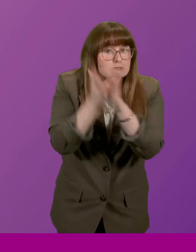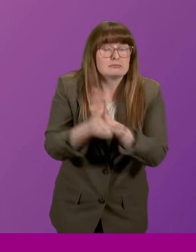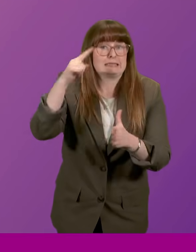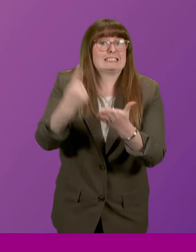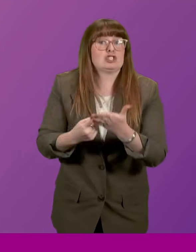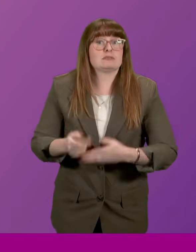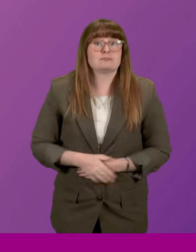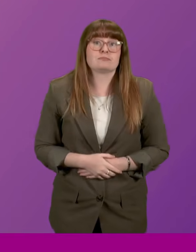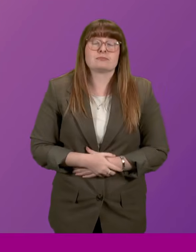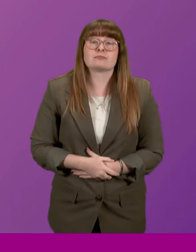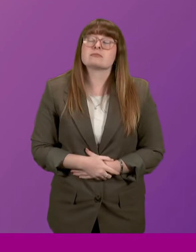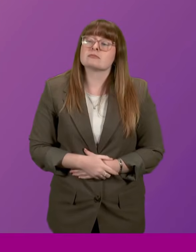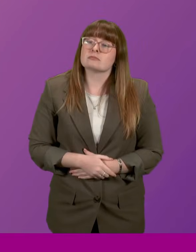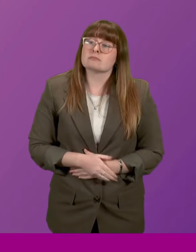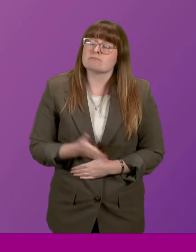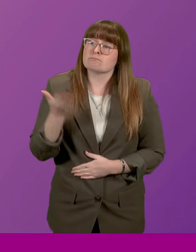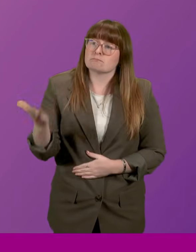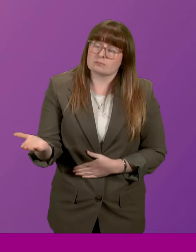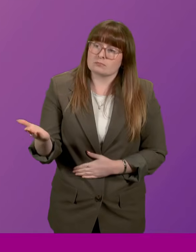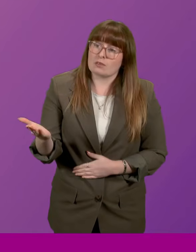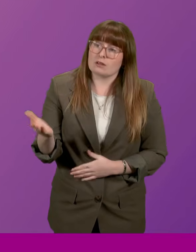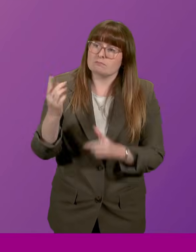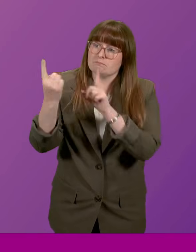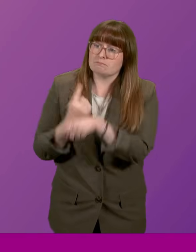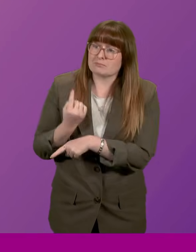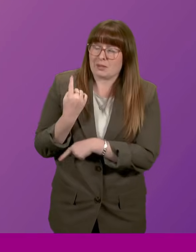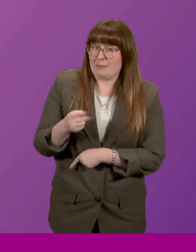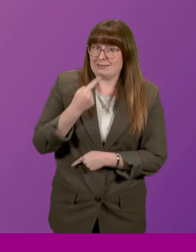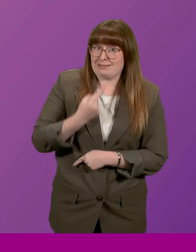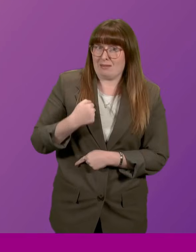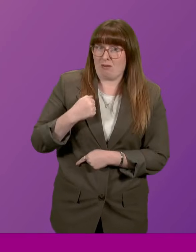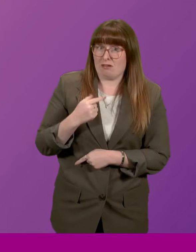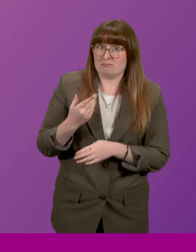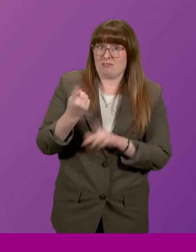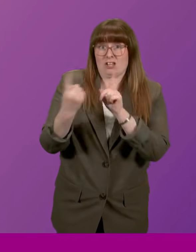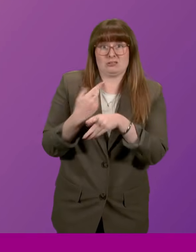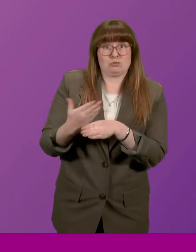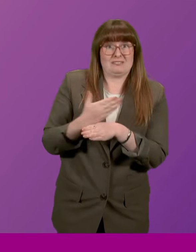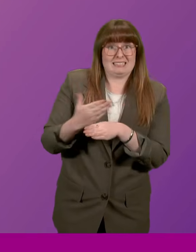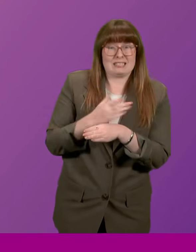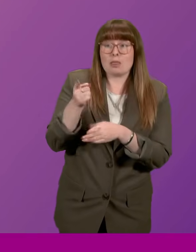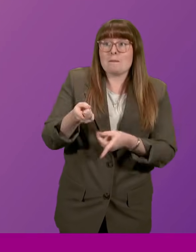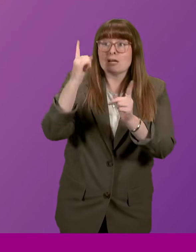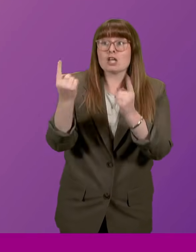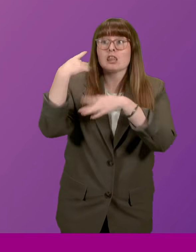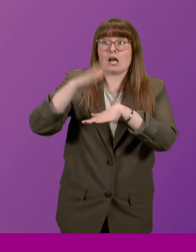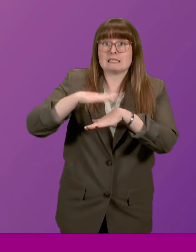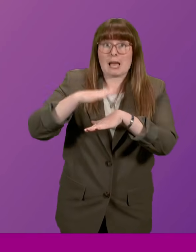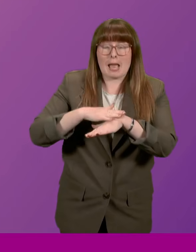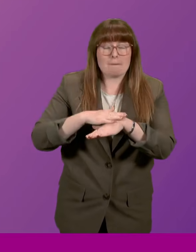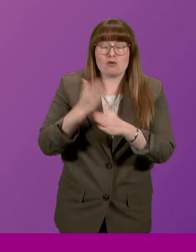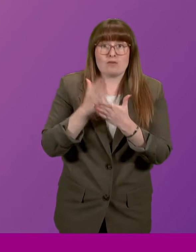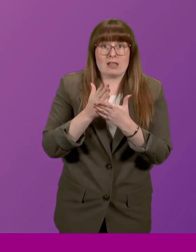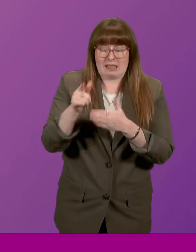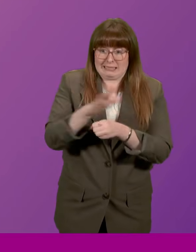decision? First Minister. Sir, as I indicated in my first answer, the ministers at the time were dealing with an evolving